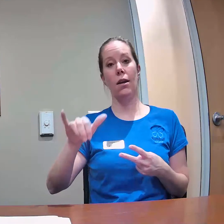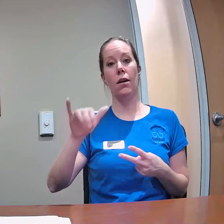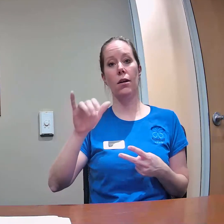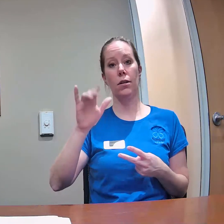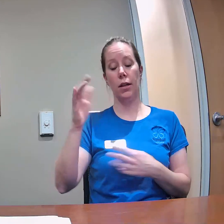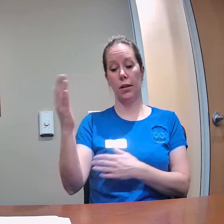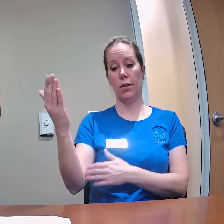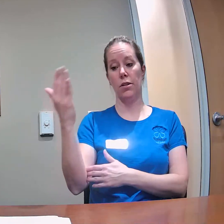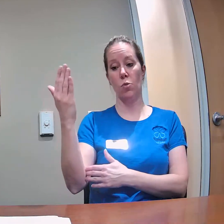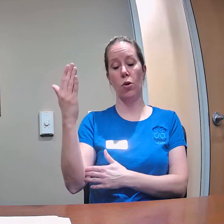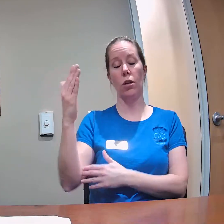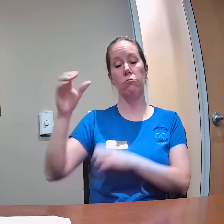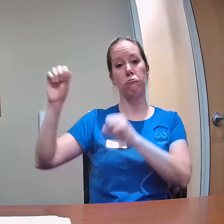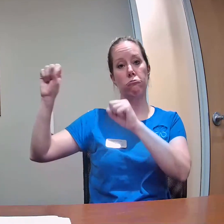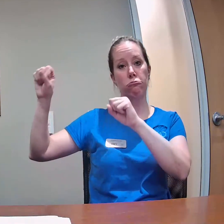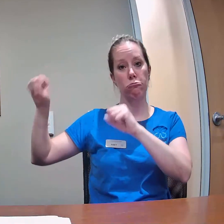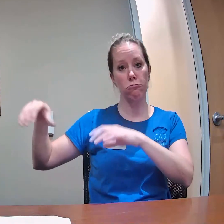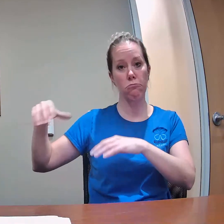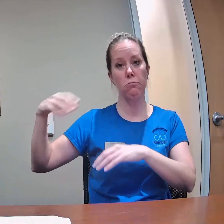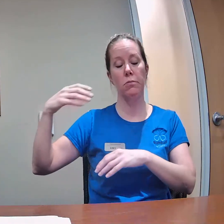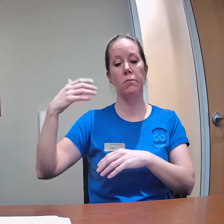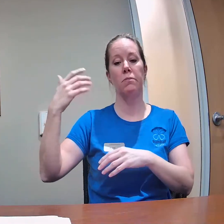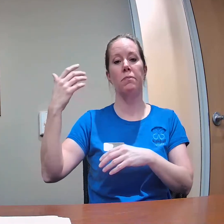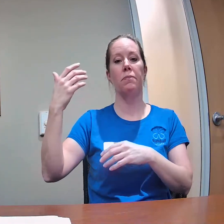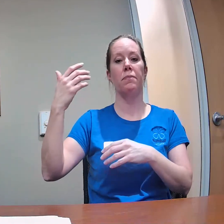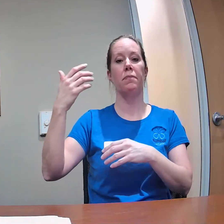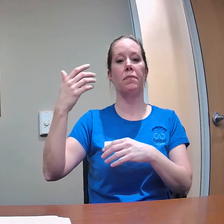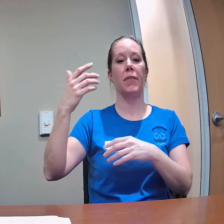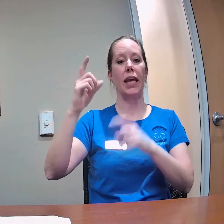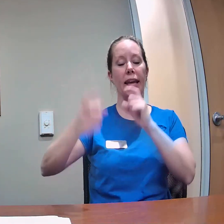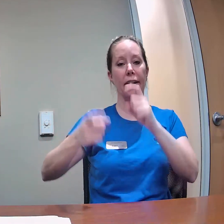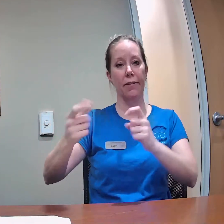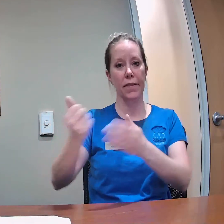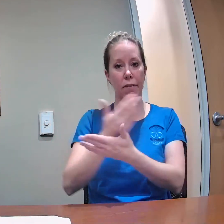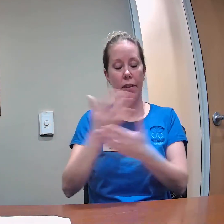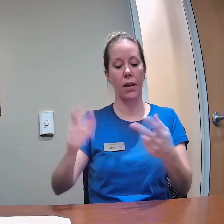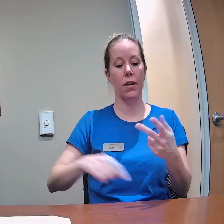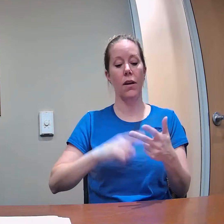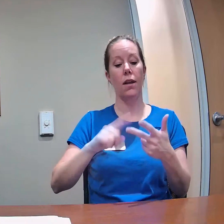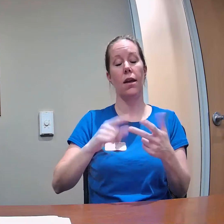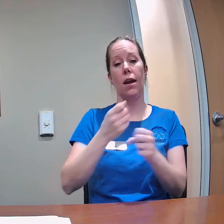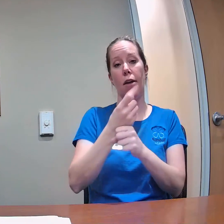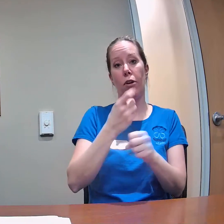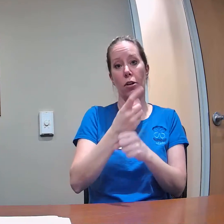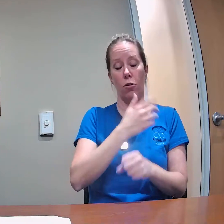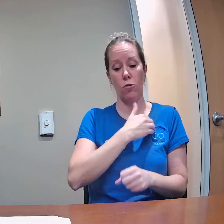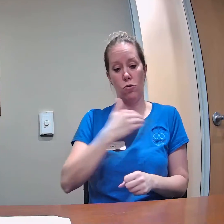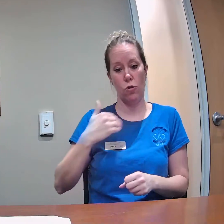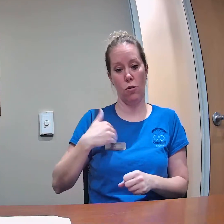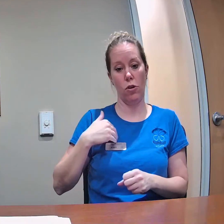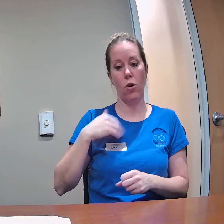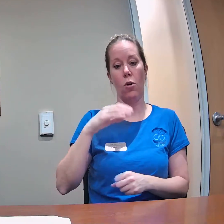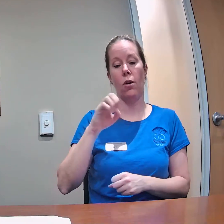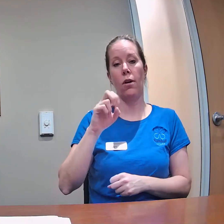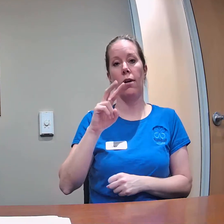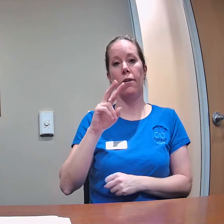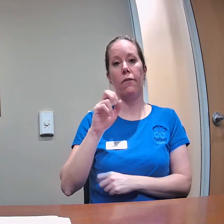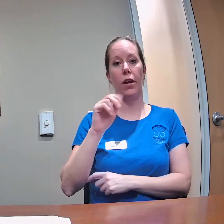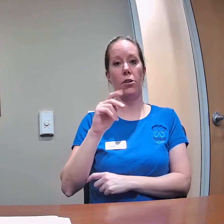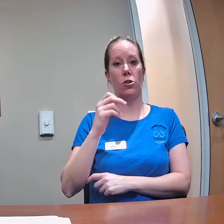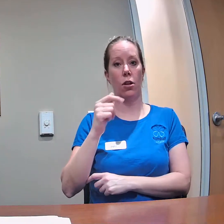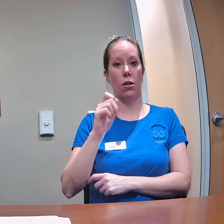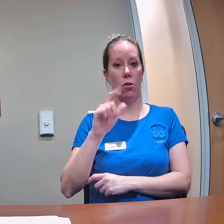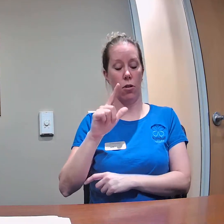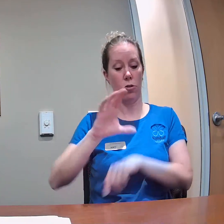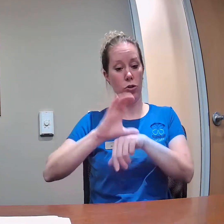front this morning. And the Evangelical Church of the Deaf in Toronto, every year they donate money to the home,